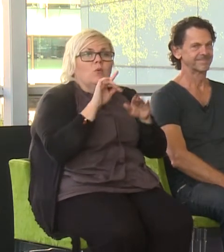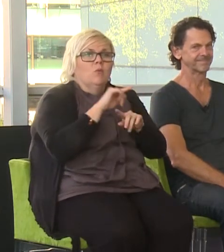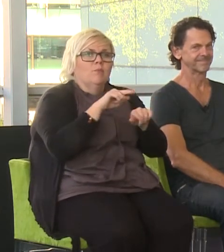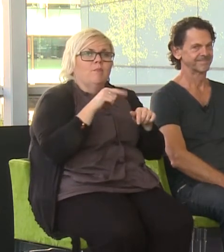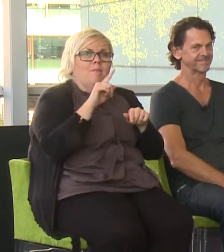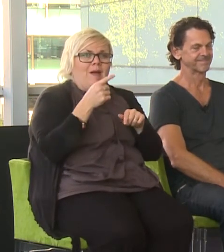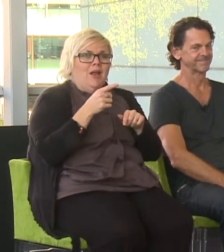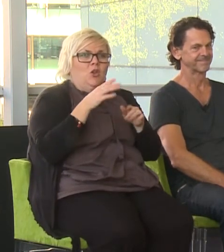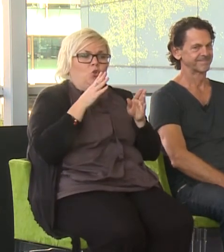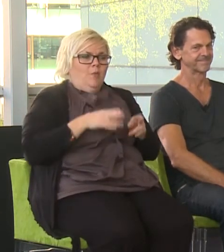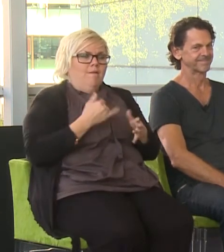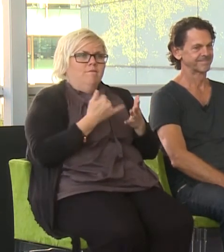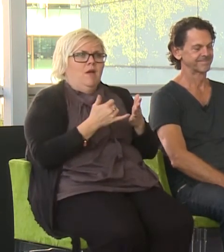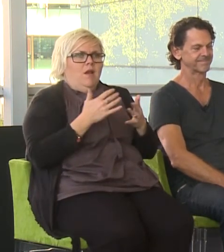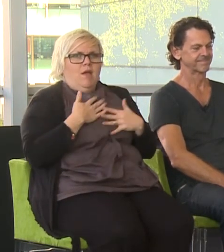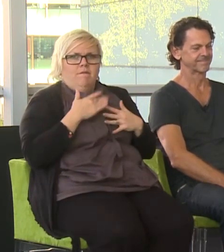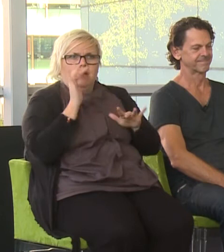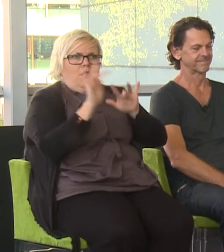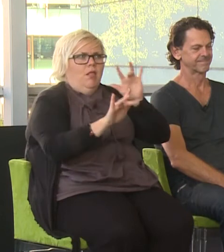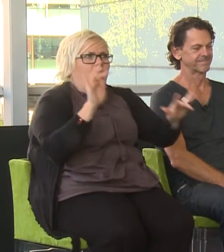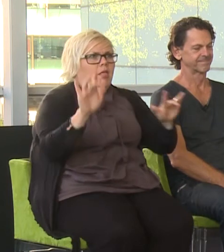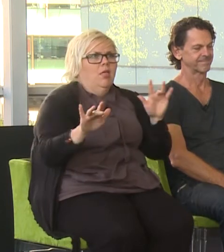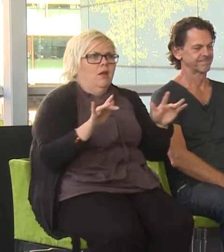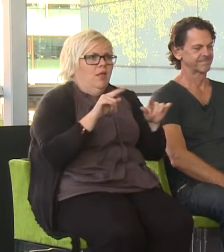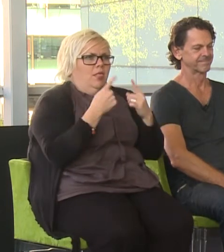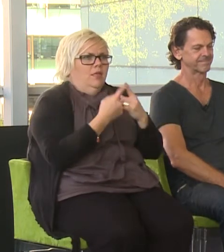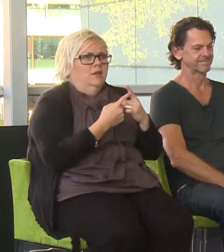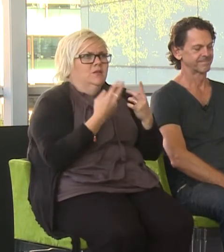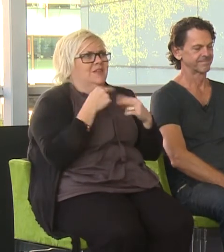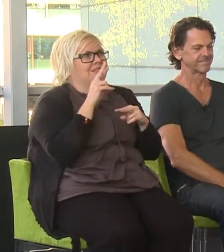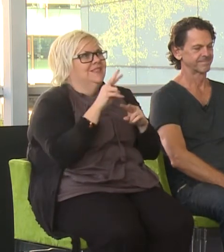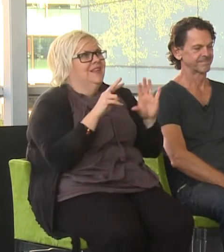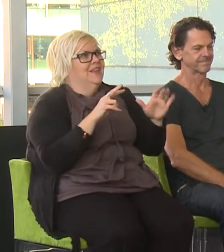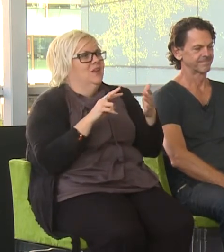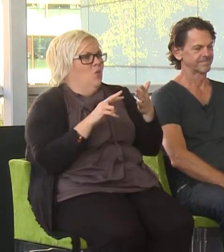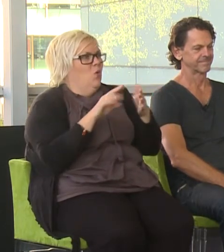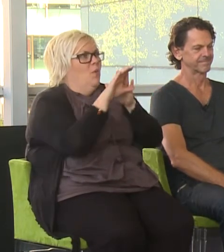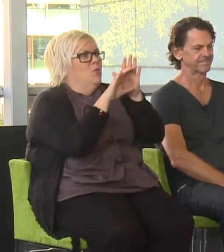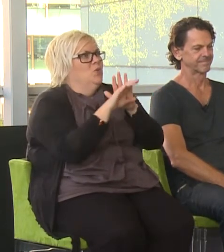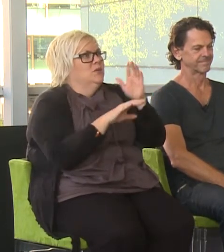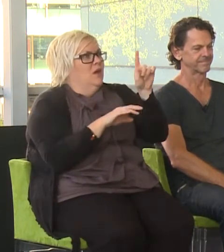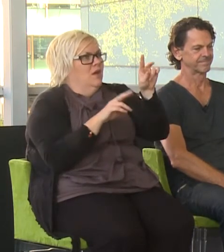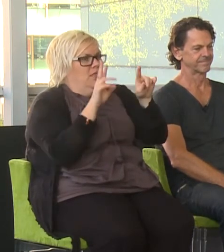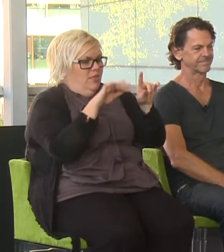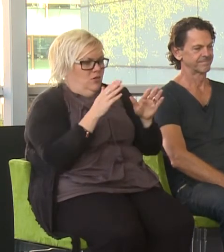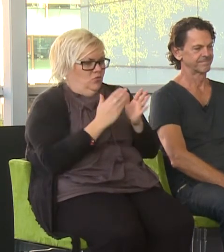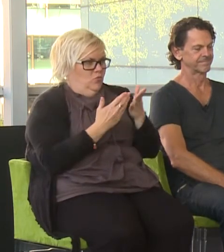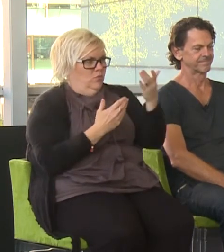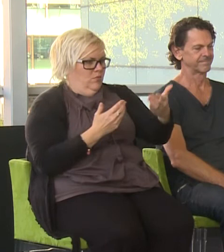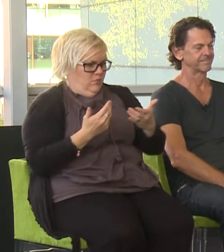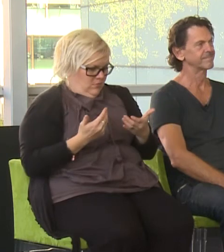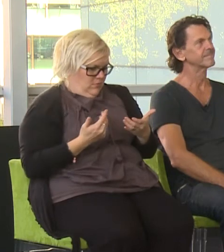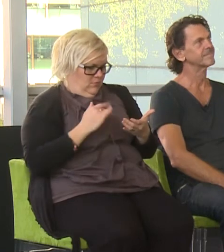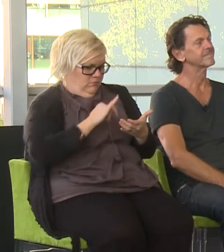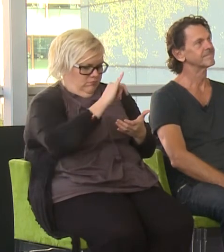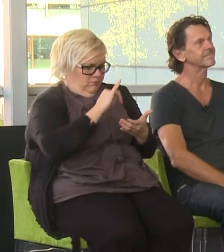humans are tactile creatures, and things don't always translate from a computer screen to the physical world. The